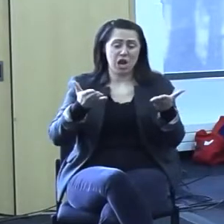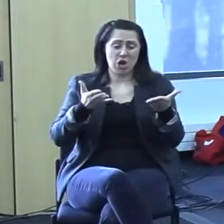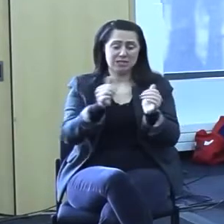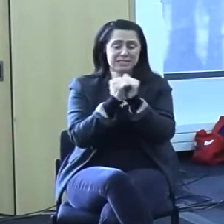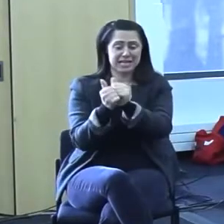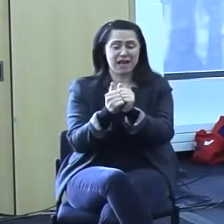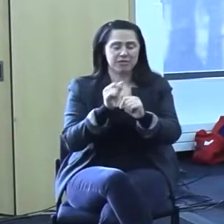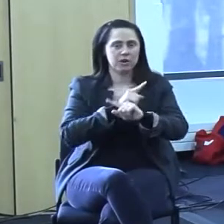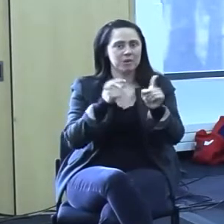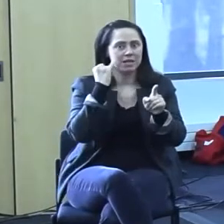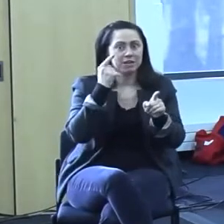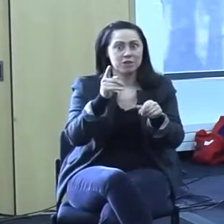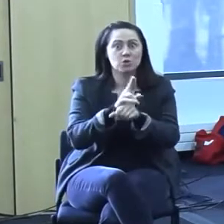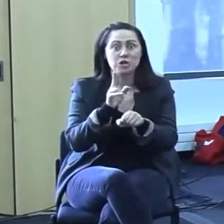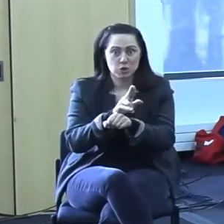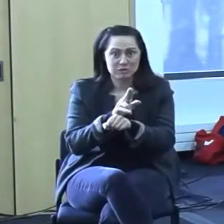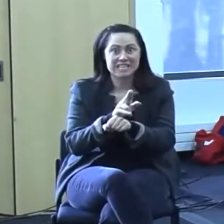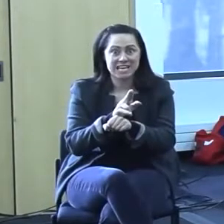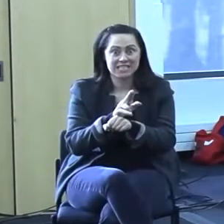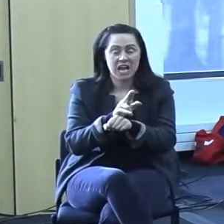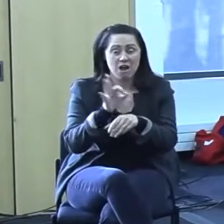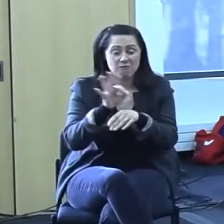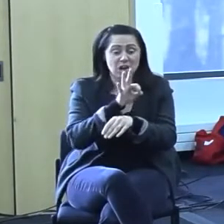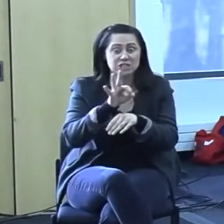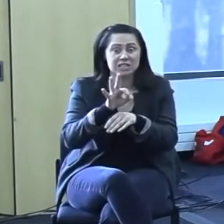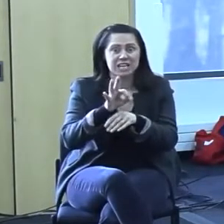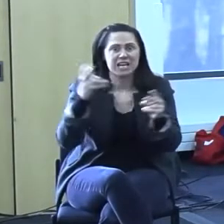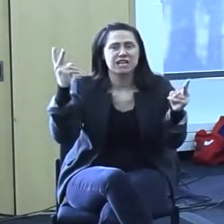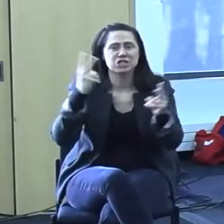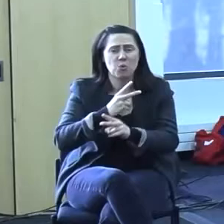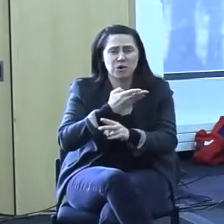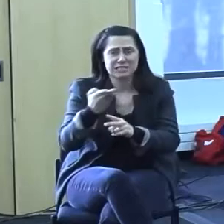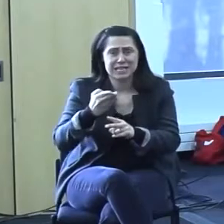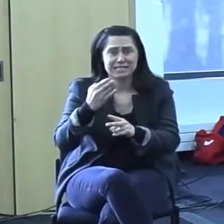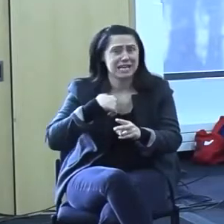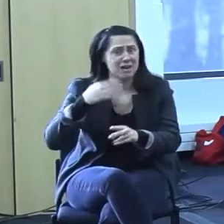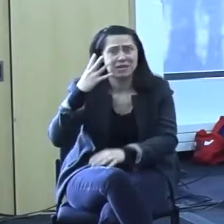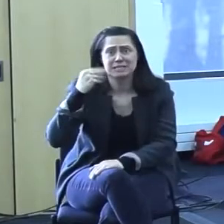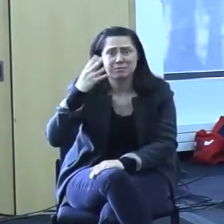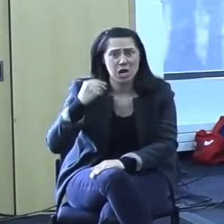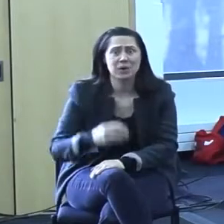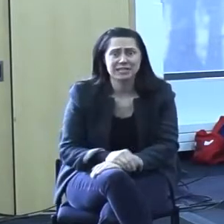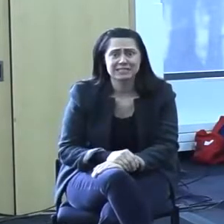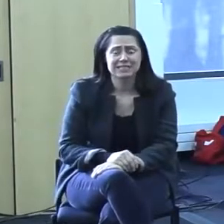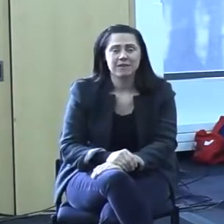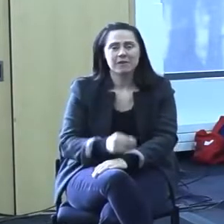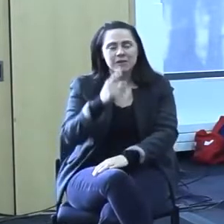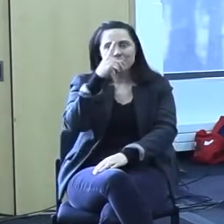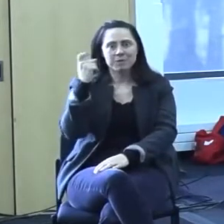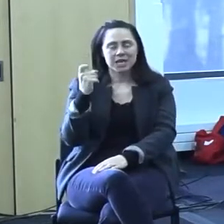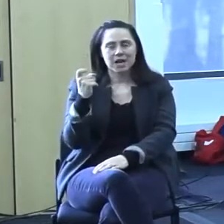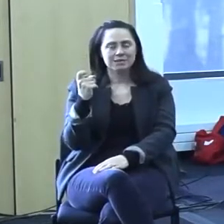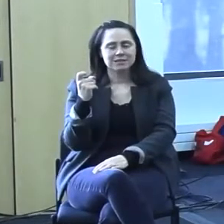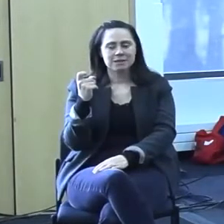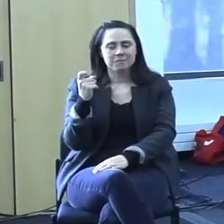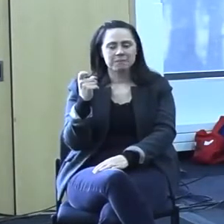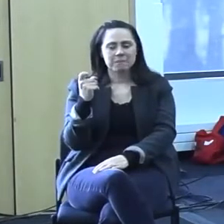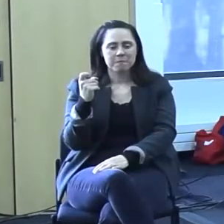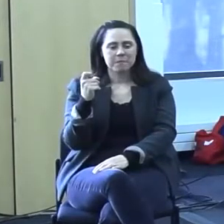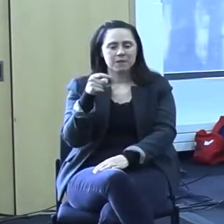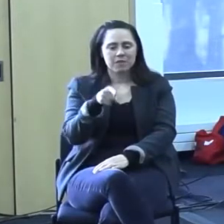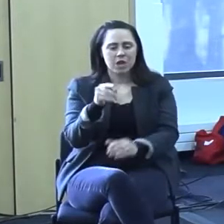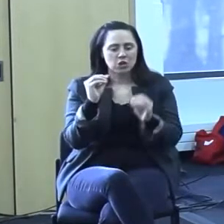one, but if you use it functionally, it's probably one of the worst things I've ever experienced because there's